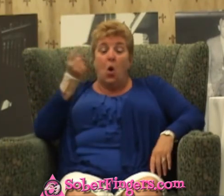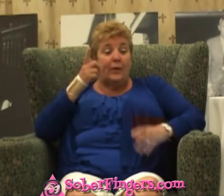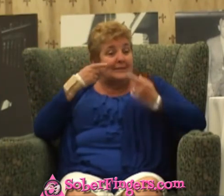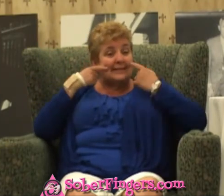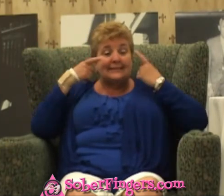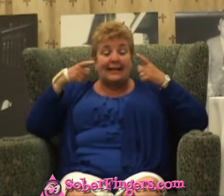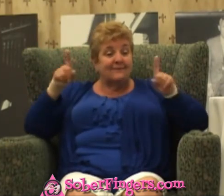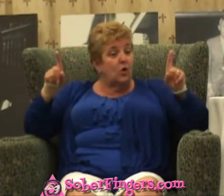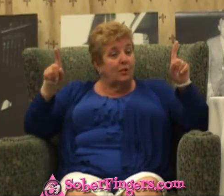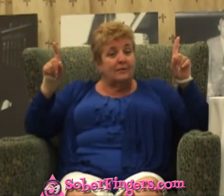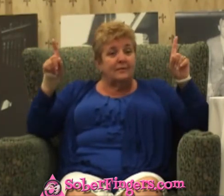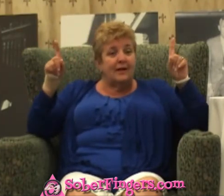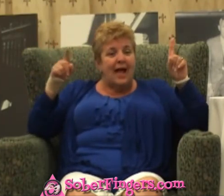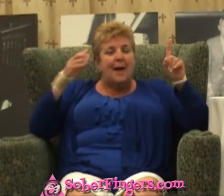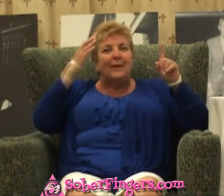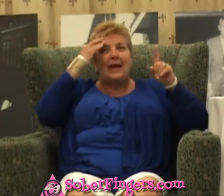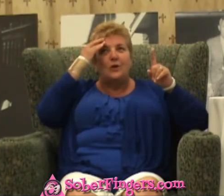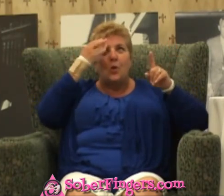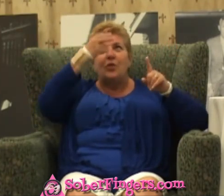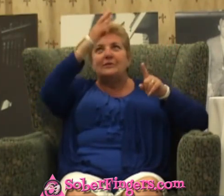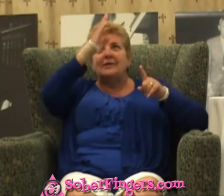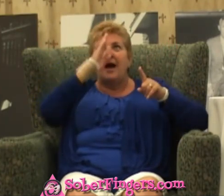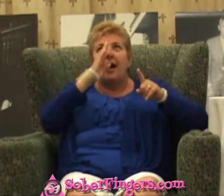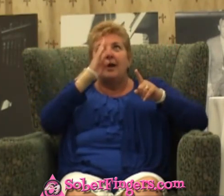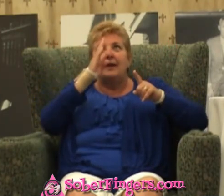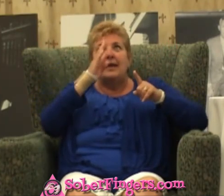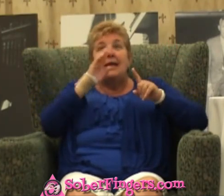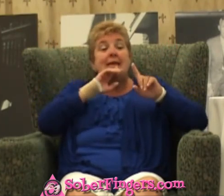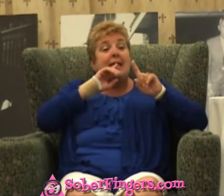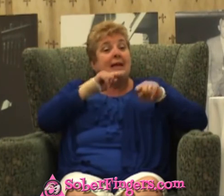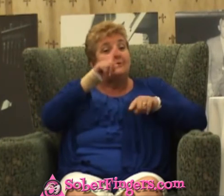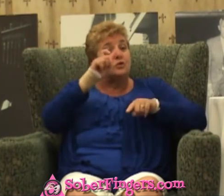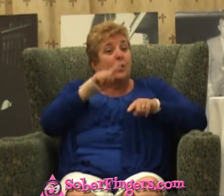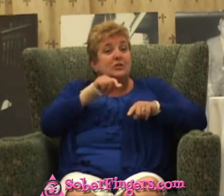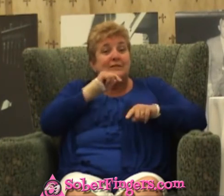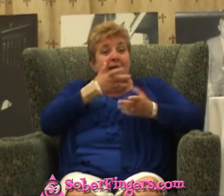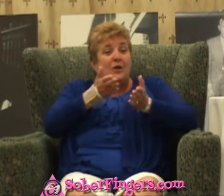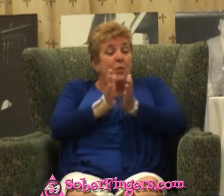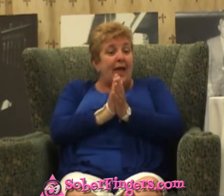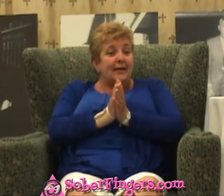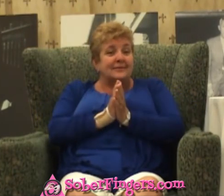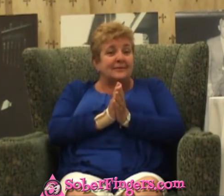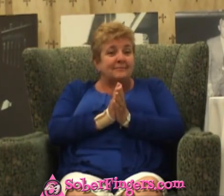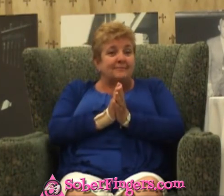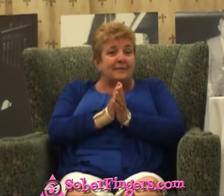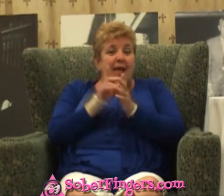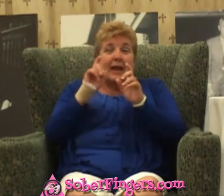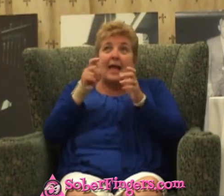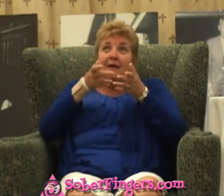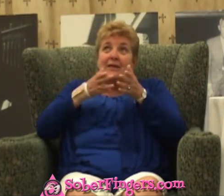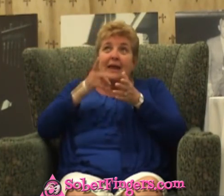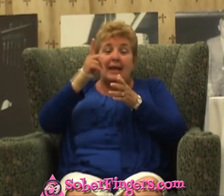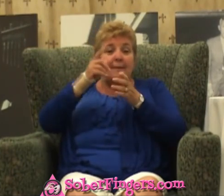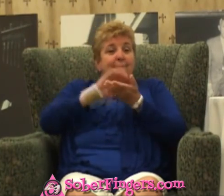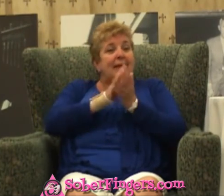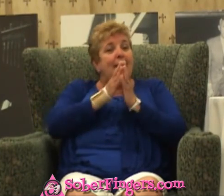I know there's a God because he answers questions I don't ask out loud, and I just got to keep letting him get bigger in my life. I want to thank you again for having me,